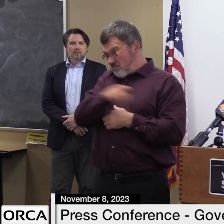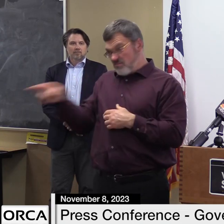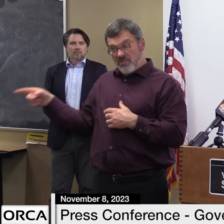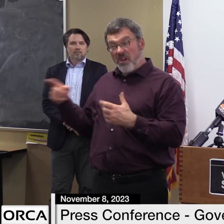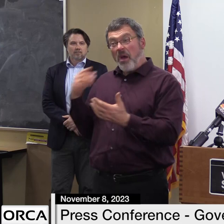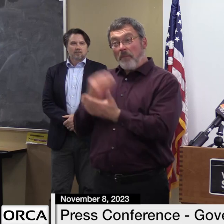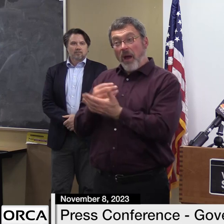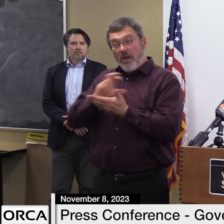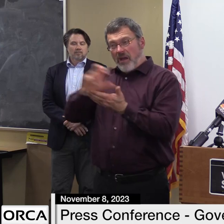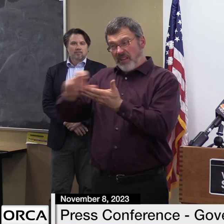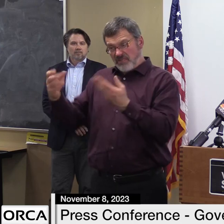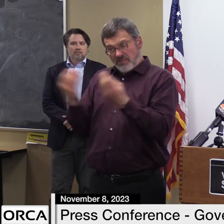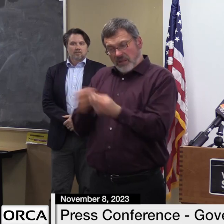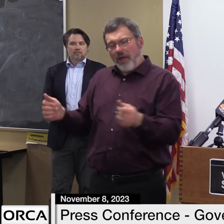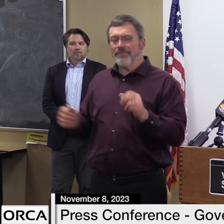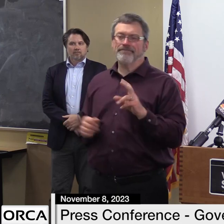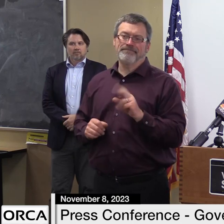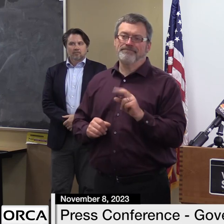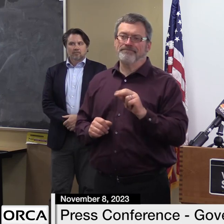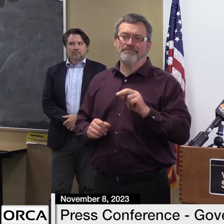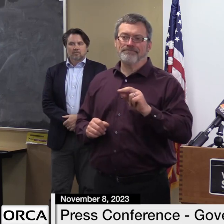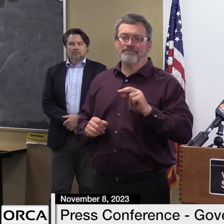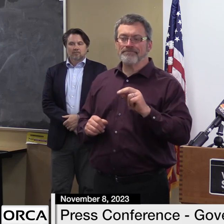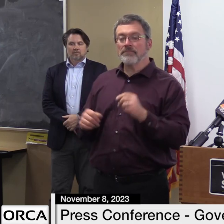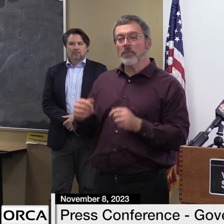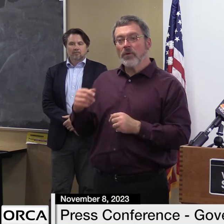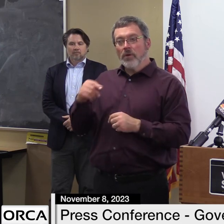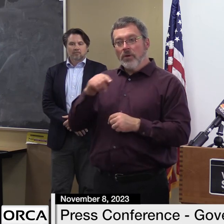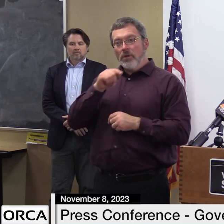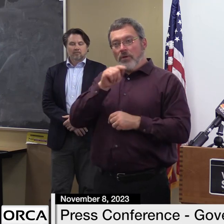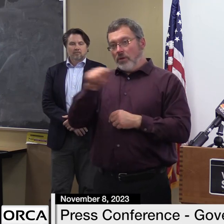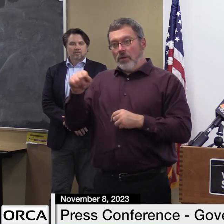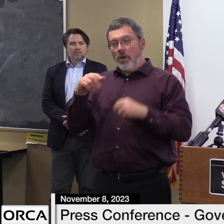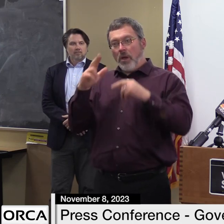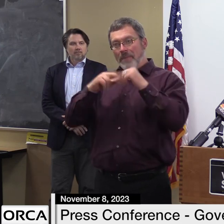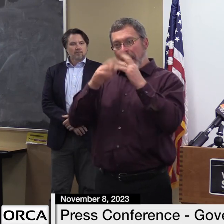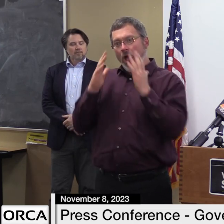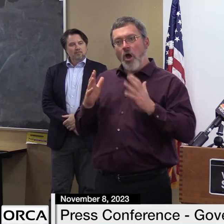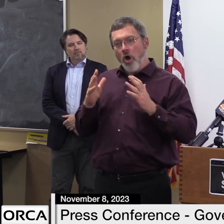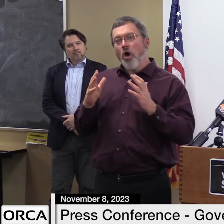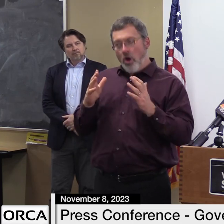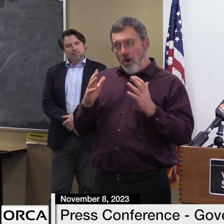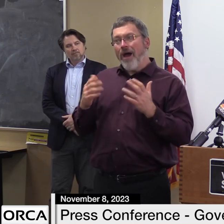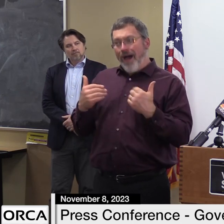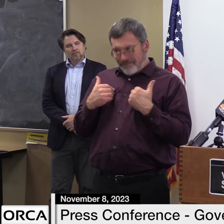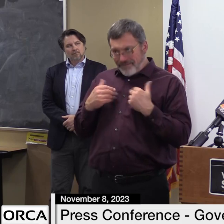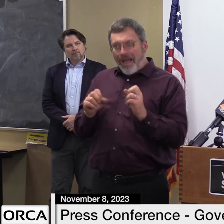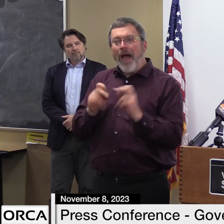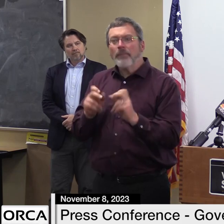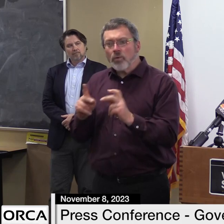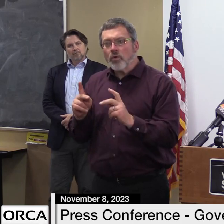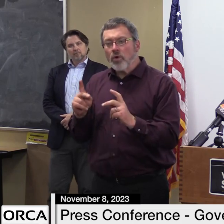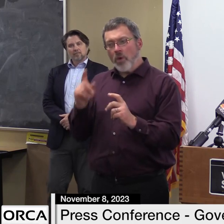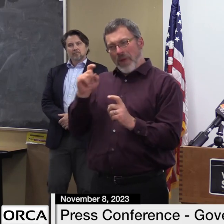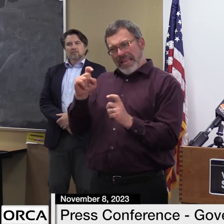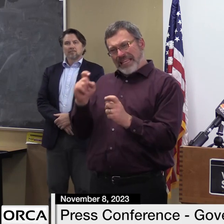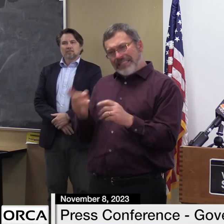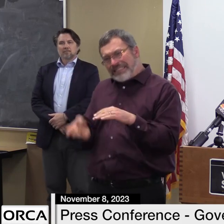which builders can quickly create opportunities that make it easier for renters to